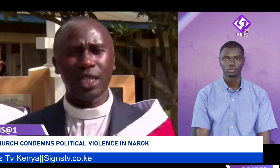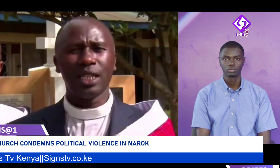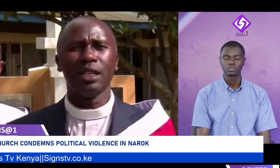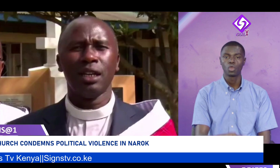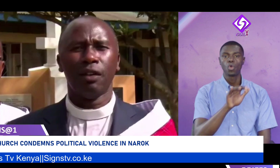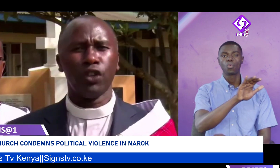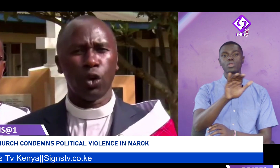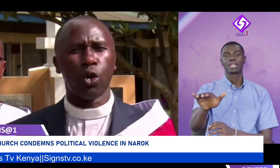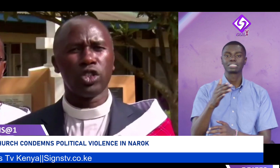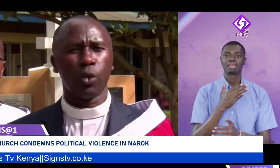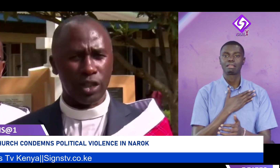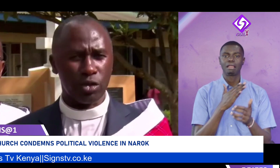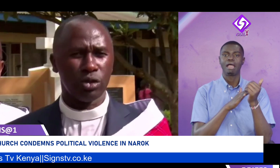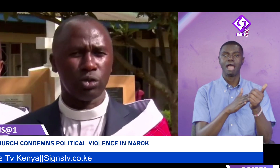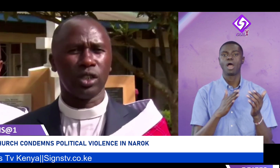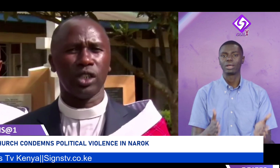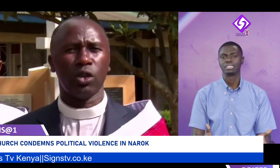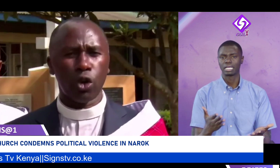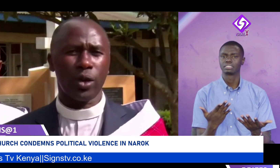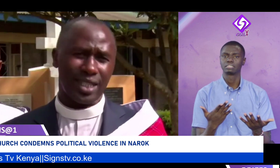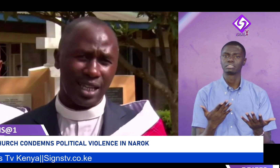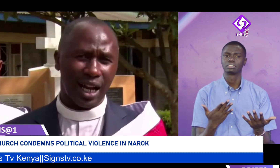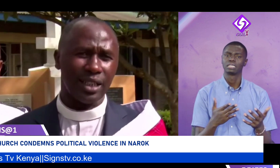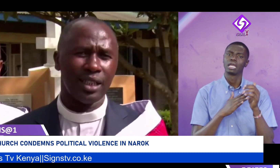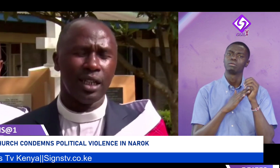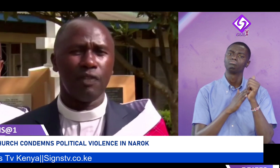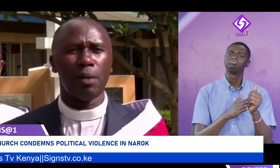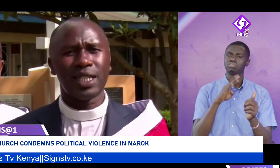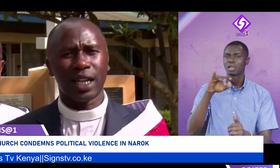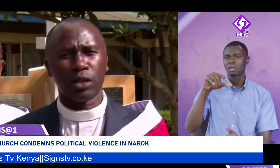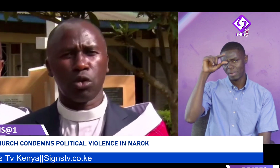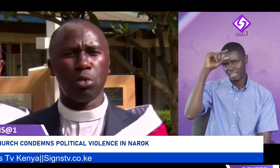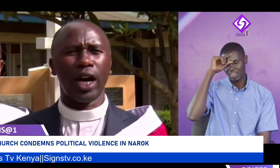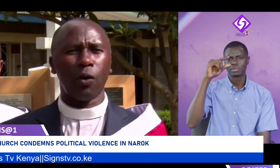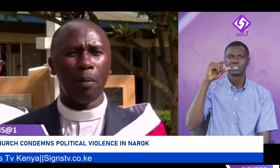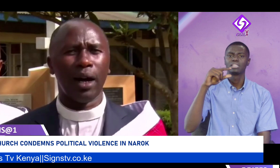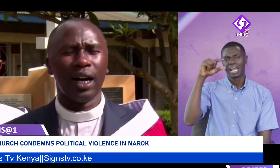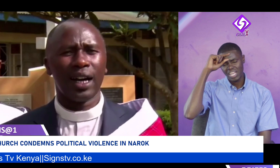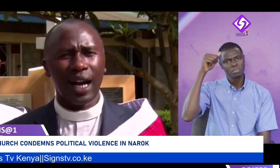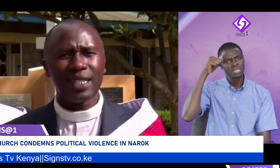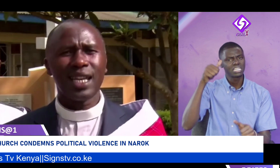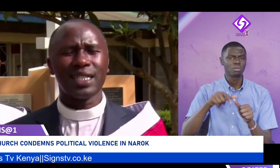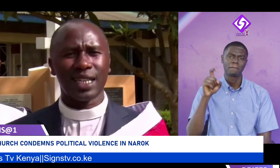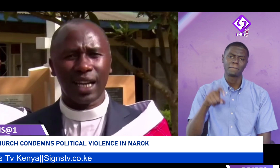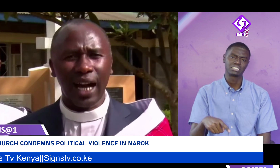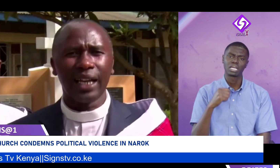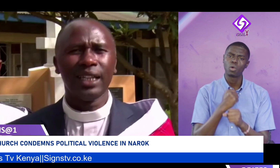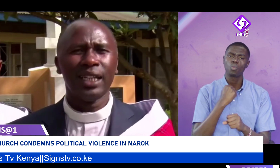Tunasi viongozi wetu tukiongozwa na serikali. Ni vyema serikali kukumbuka ya kwamba kazi ya serikali